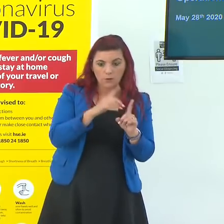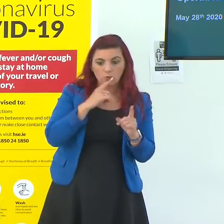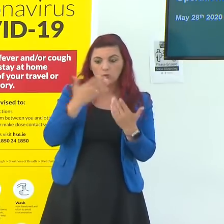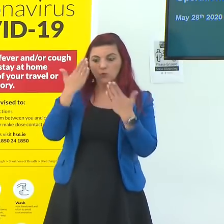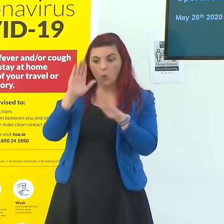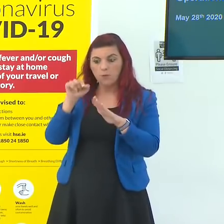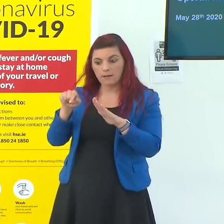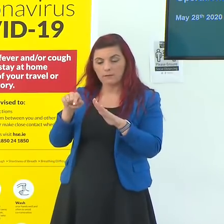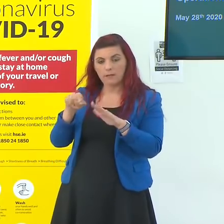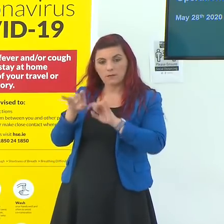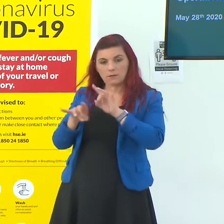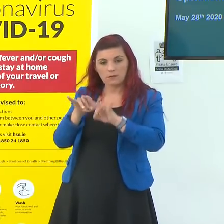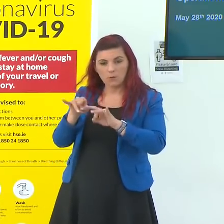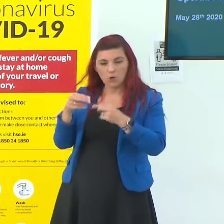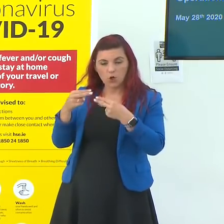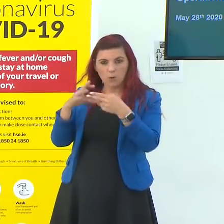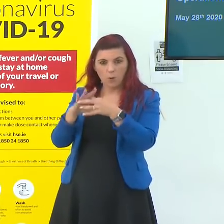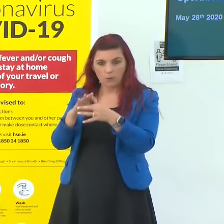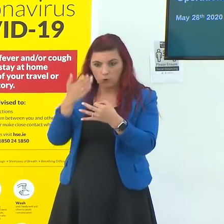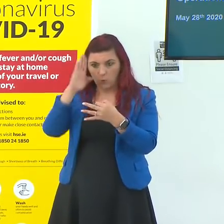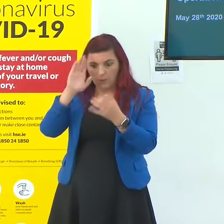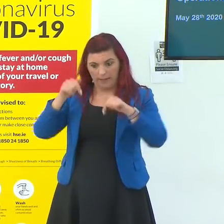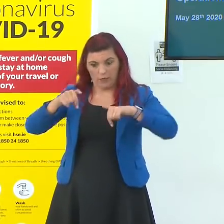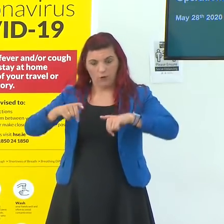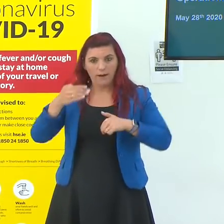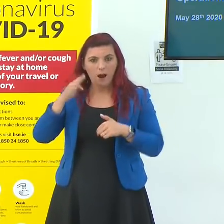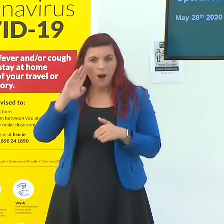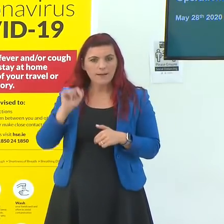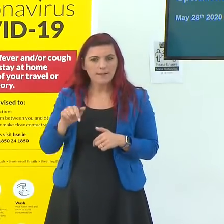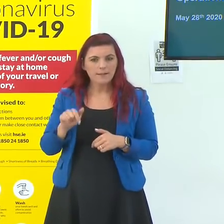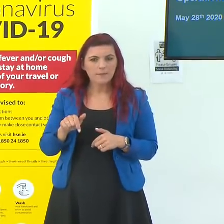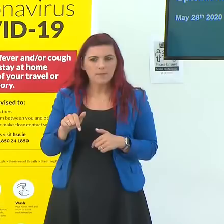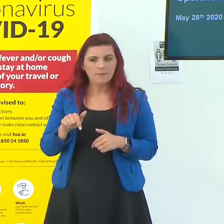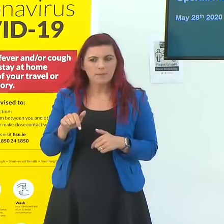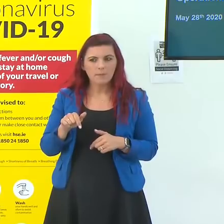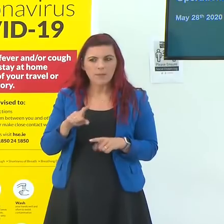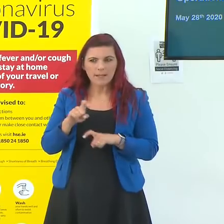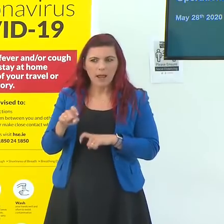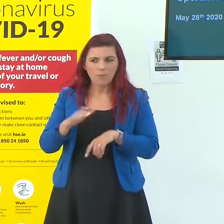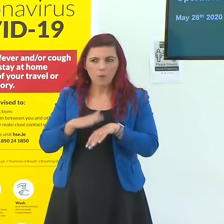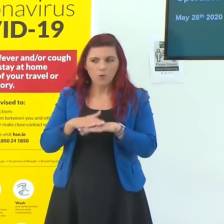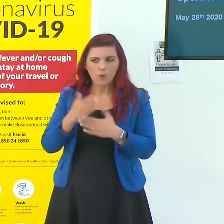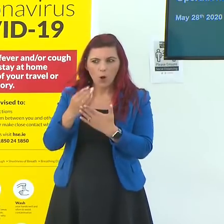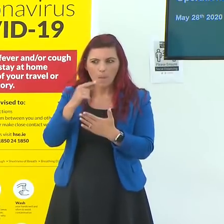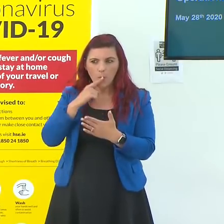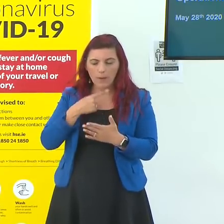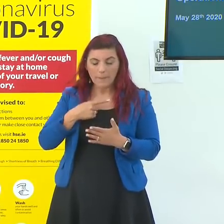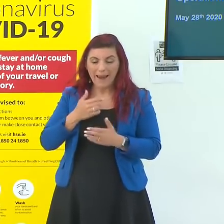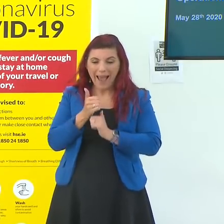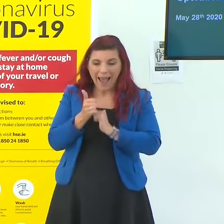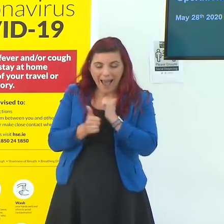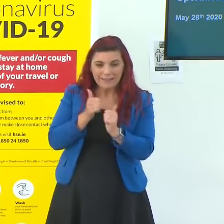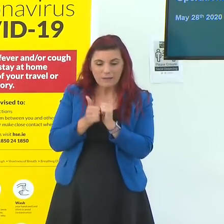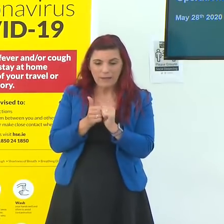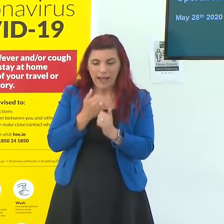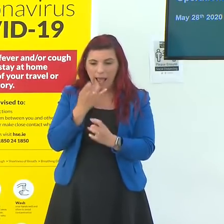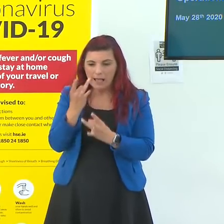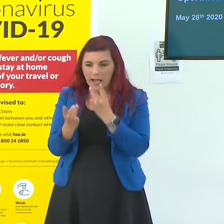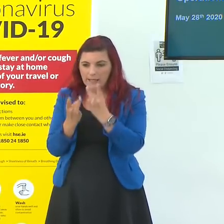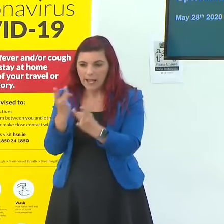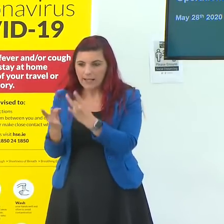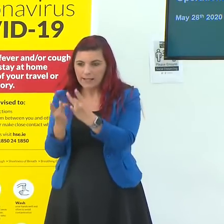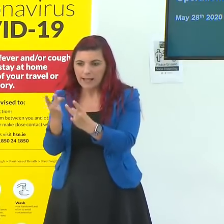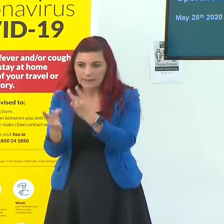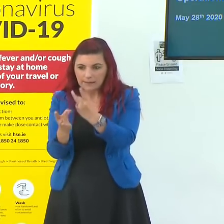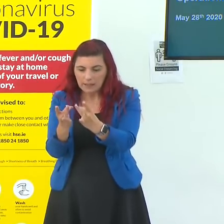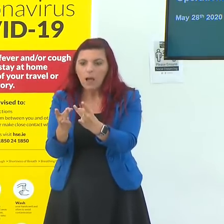that that in this country at least, whatever else we have to learn, we have been actively seeking out and allowing practitioners